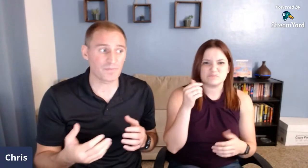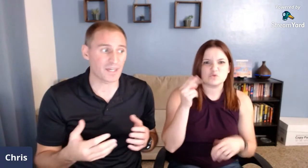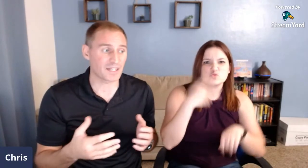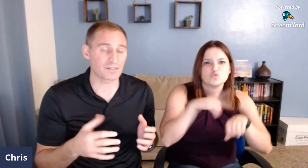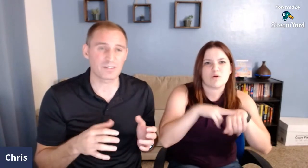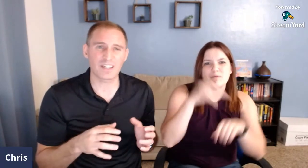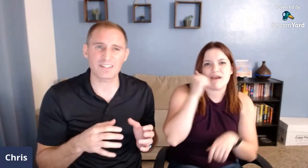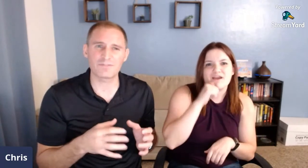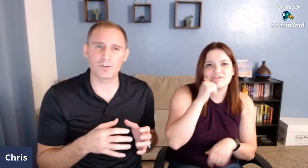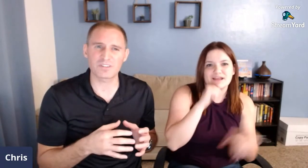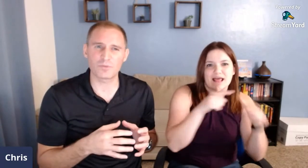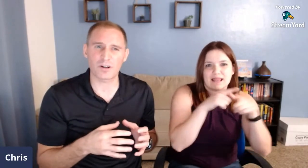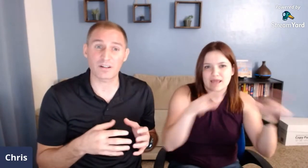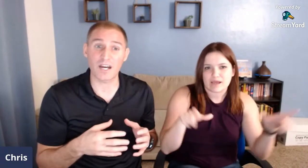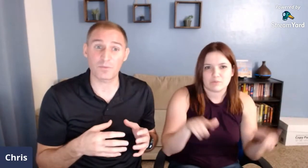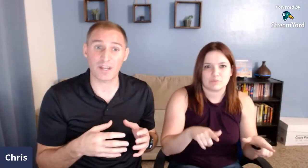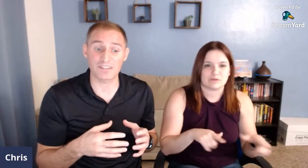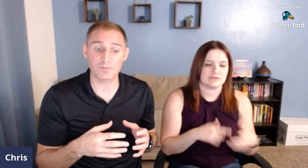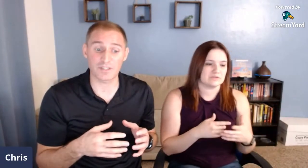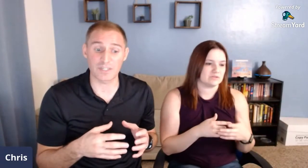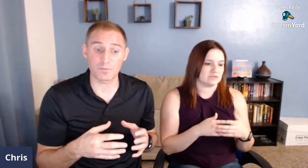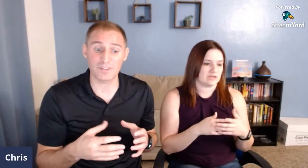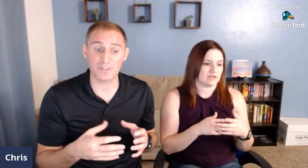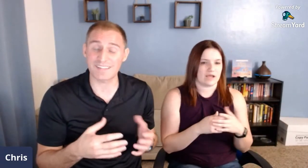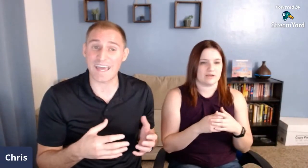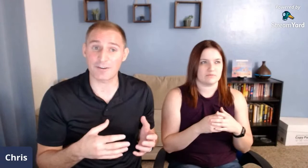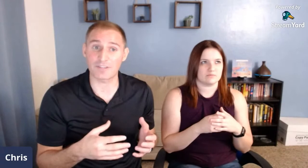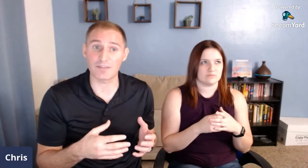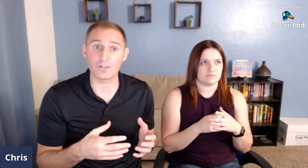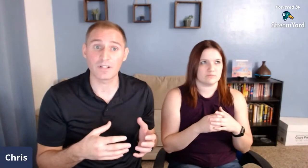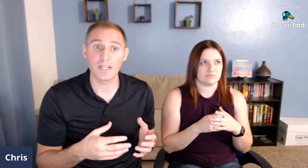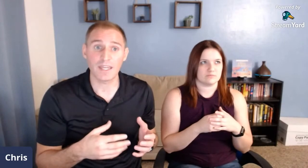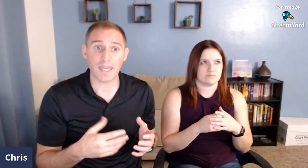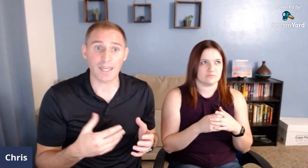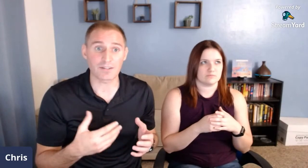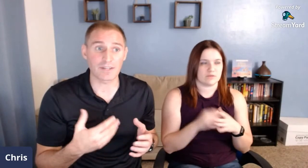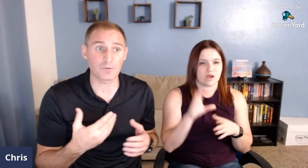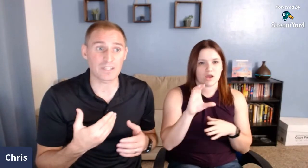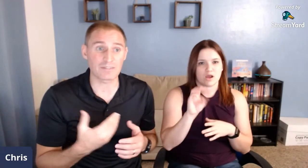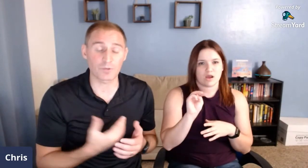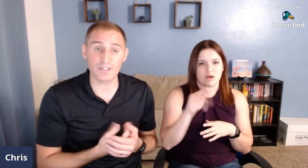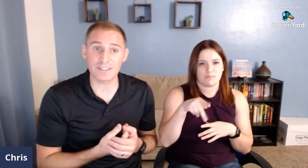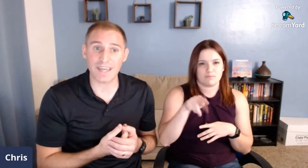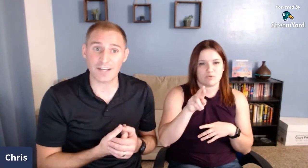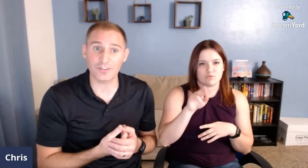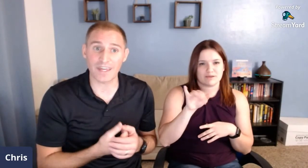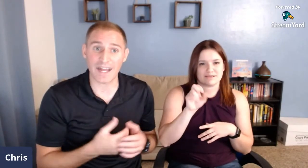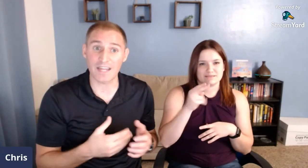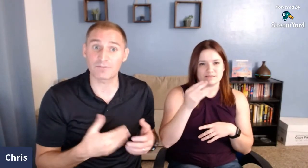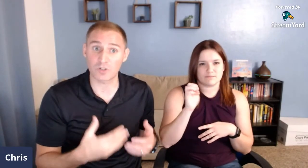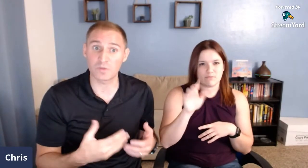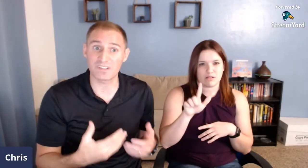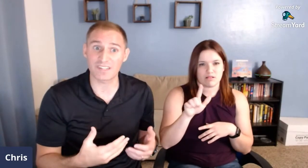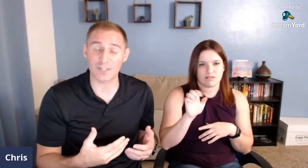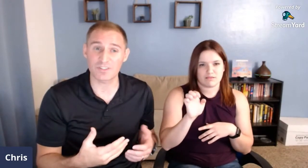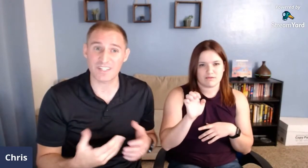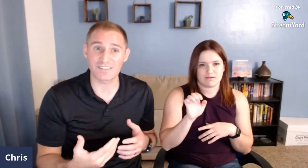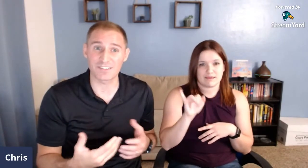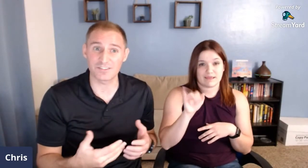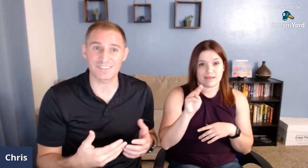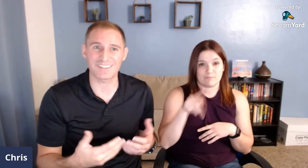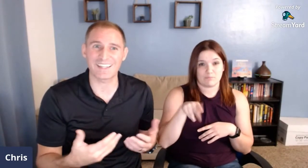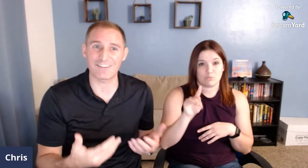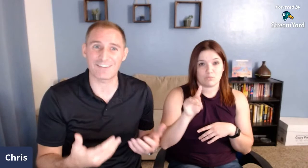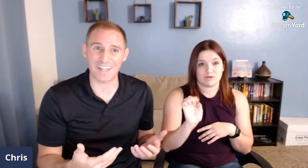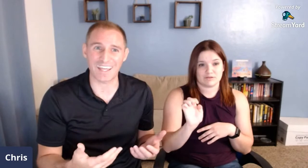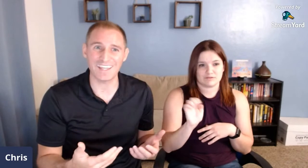and kind of focus more on comprehensible input that's at our level. And if we can really tackle that high frequency language that